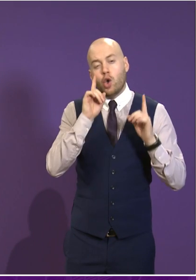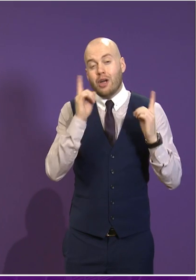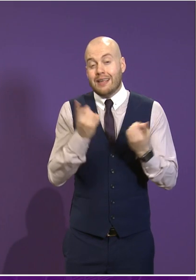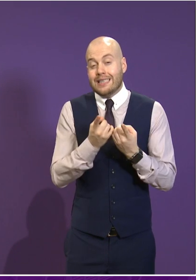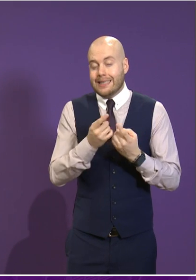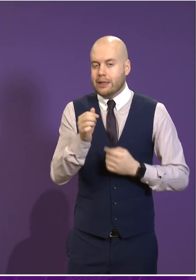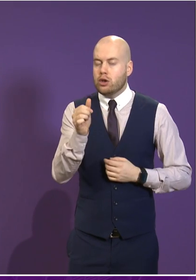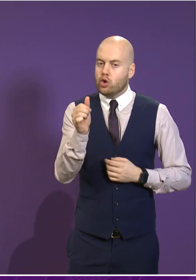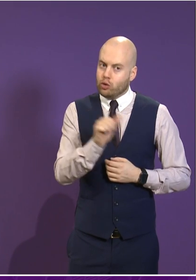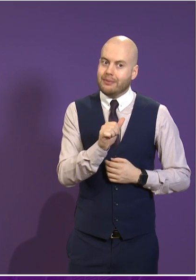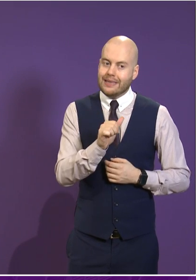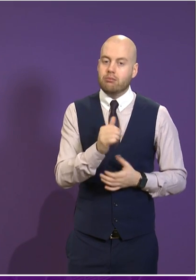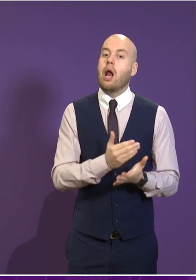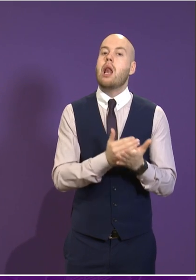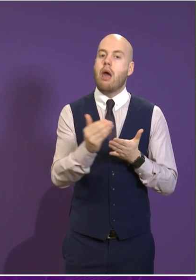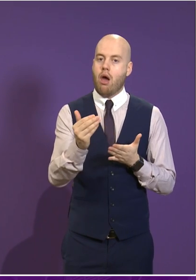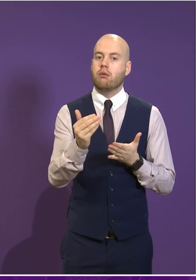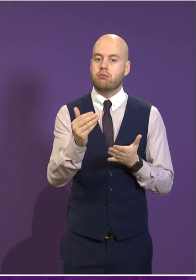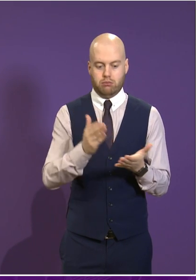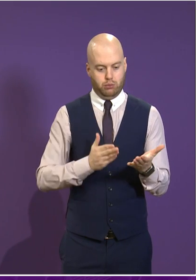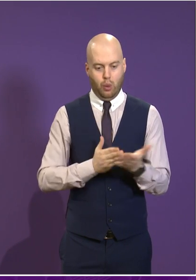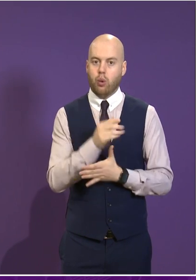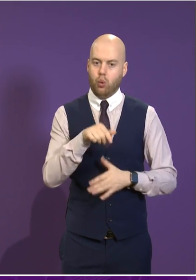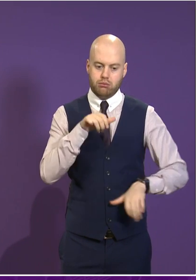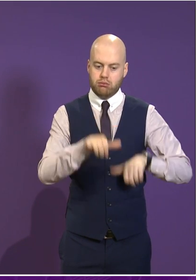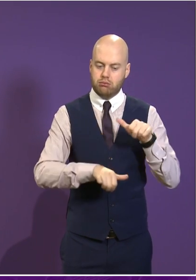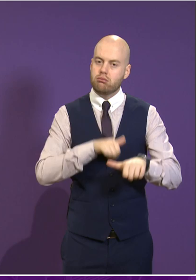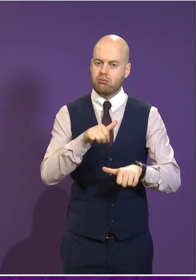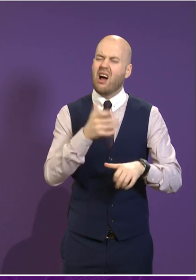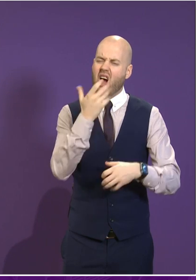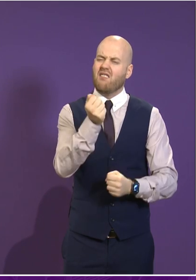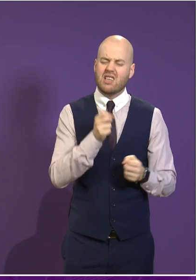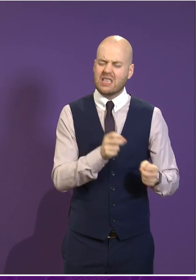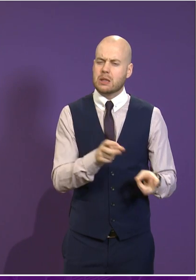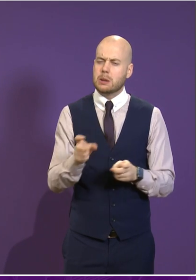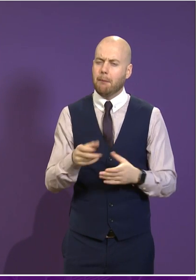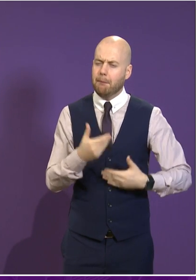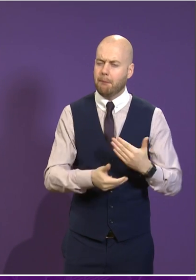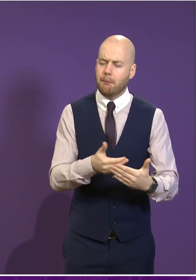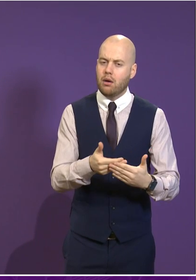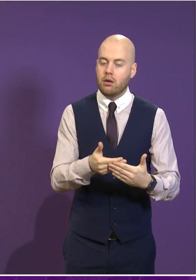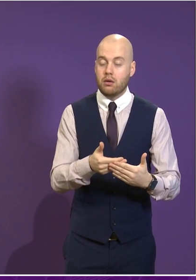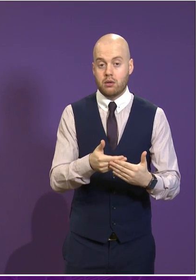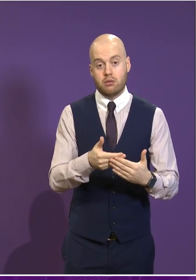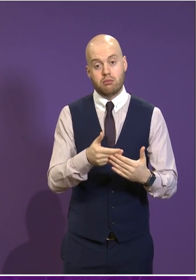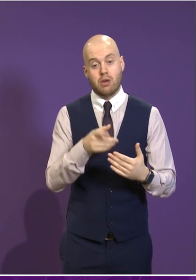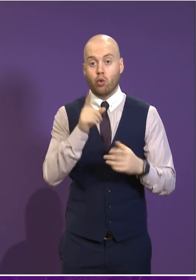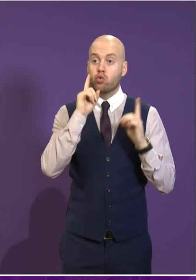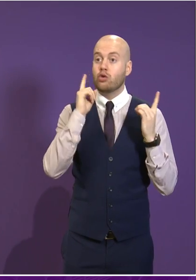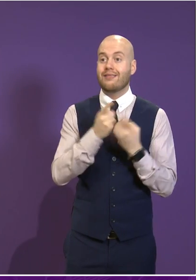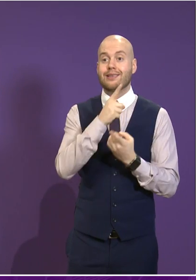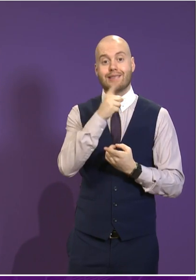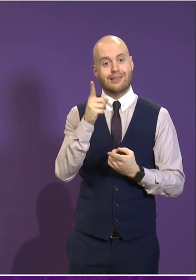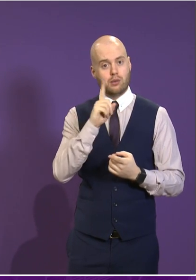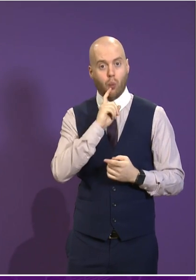part of the admissions process that it has a contextualised admissions system, and the flags it will take on board that might make it,